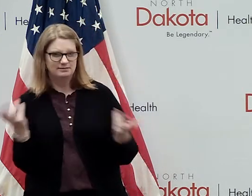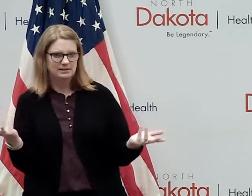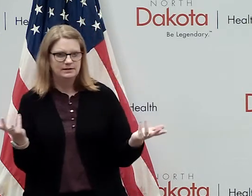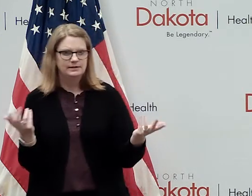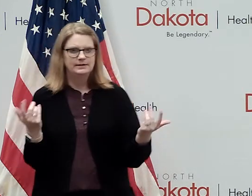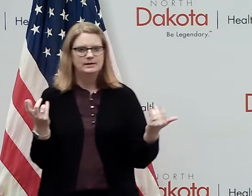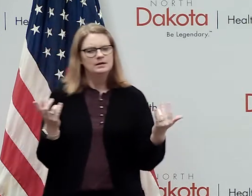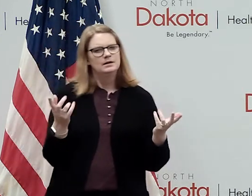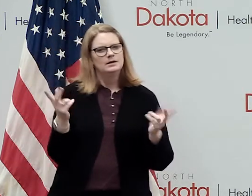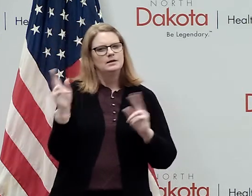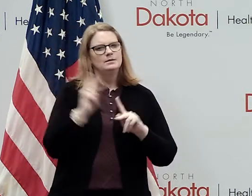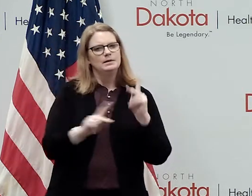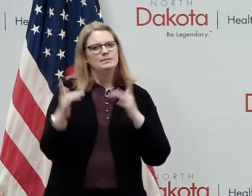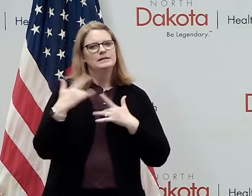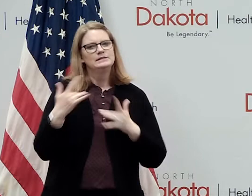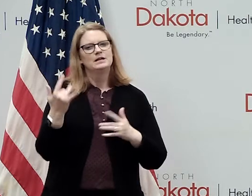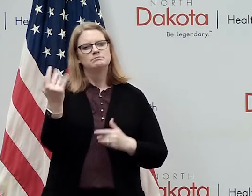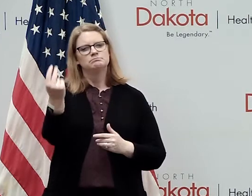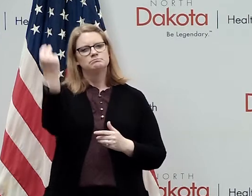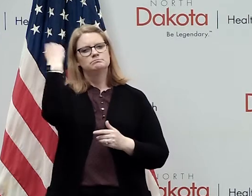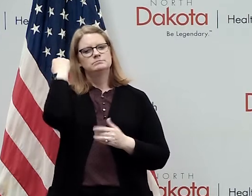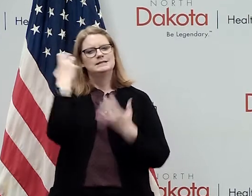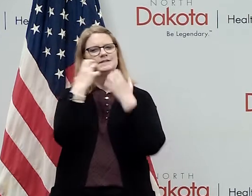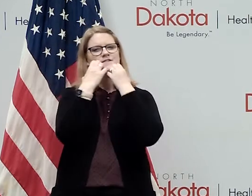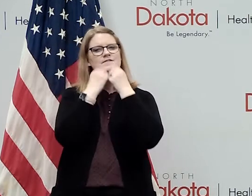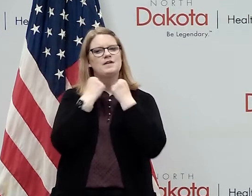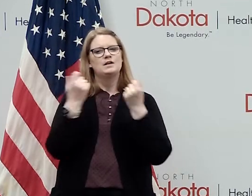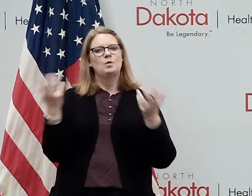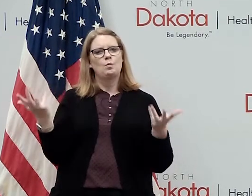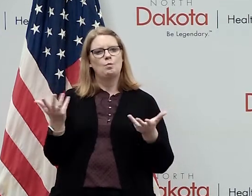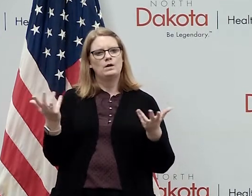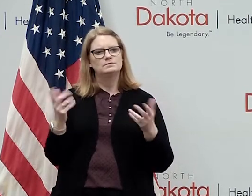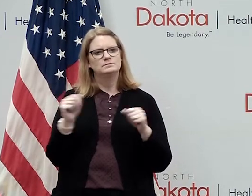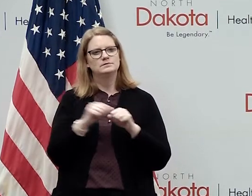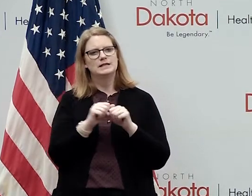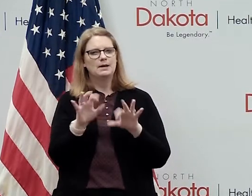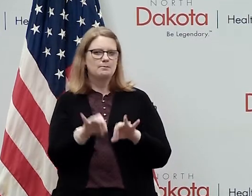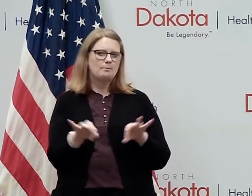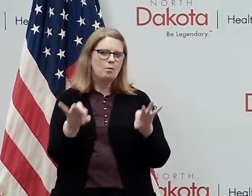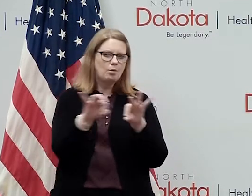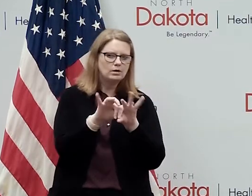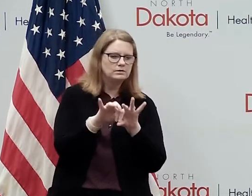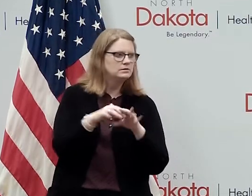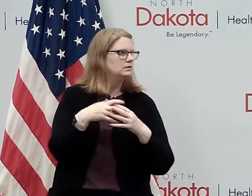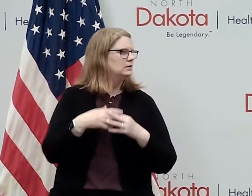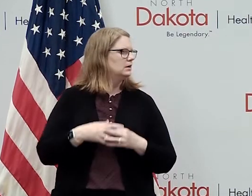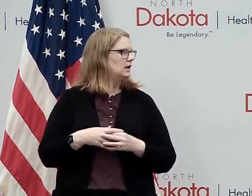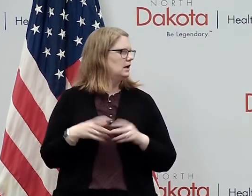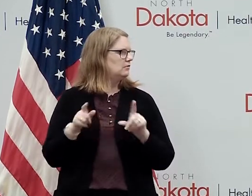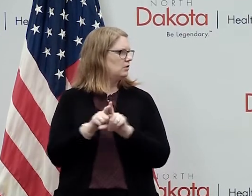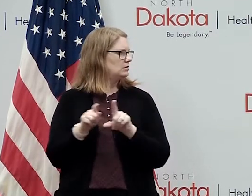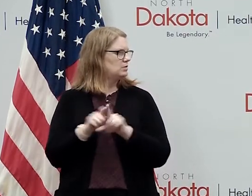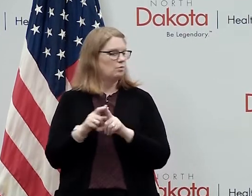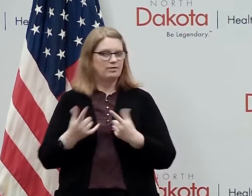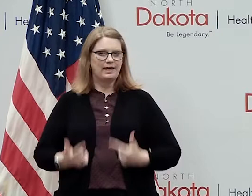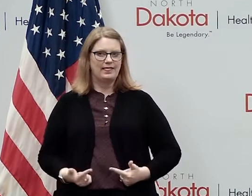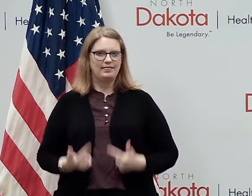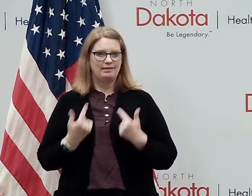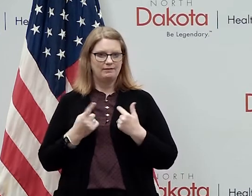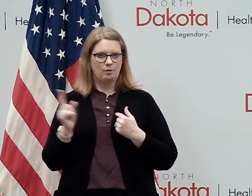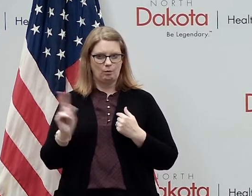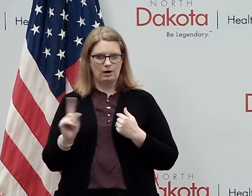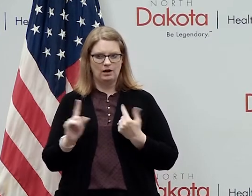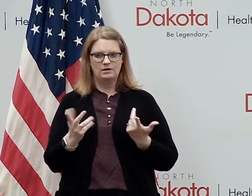they value, what's important to them, and they may also be evaluating where they live. We now have had a